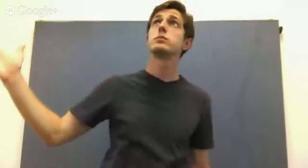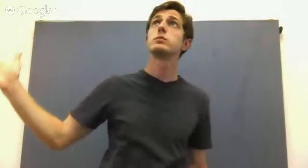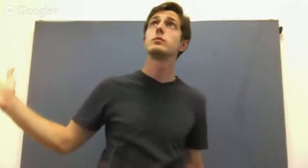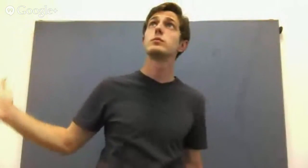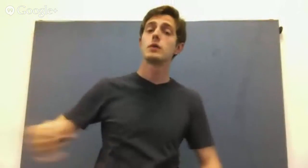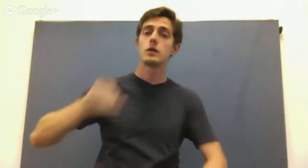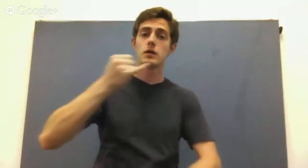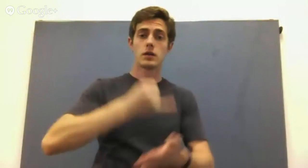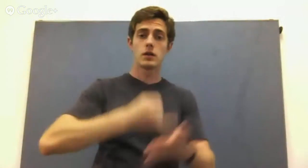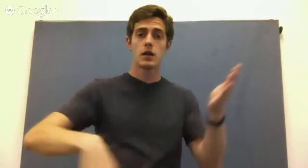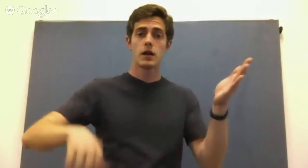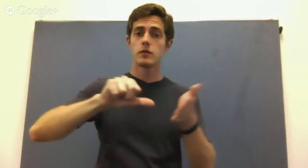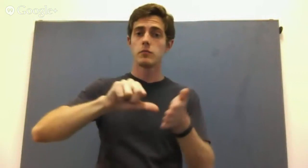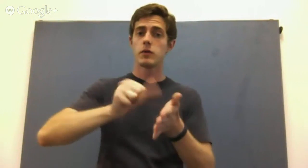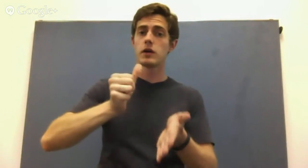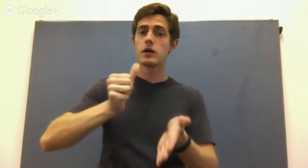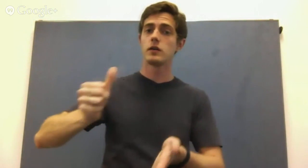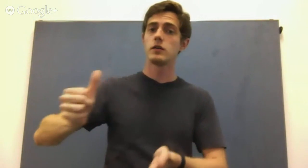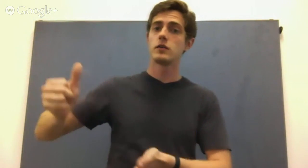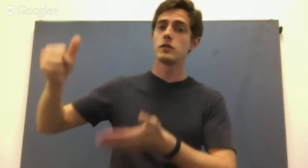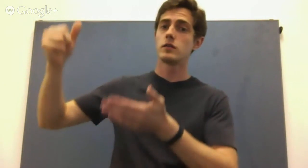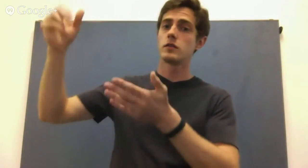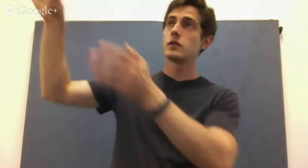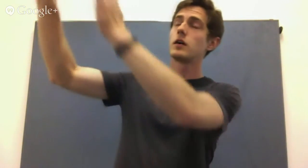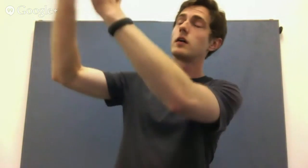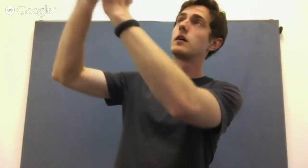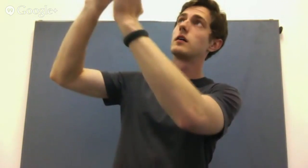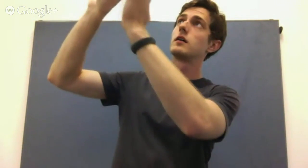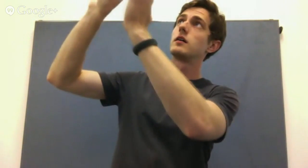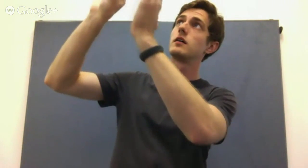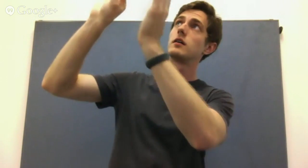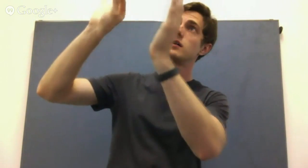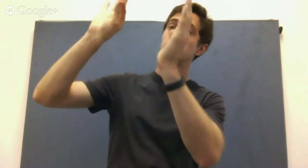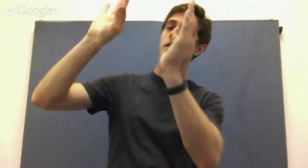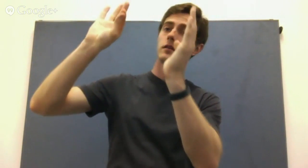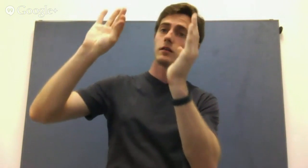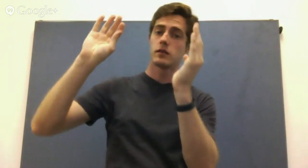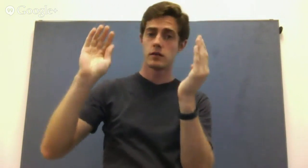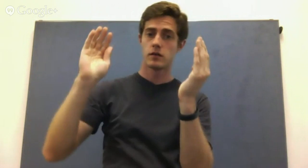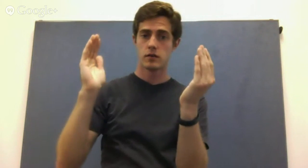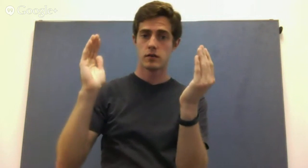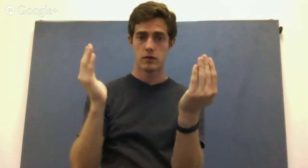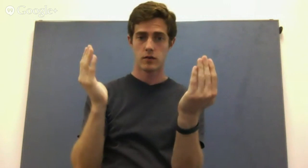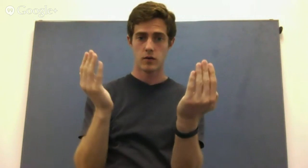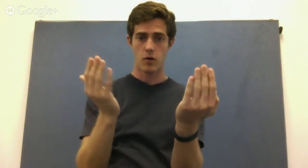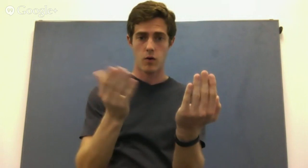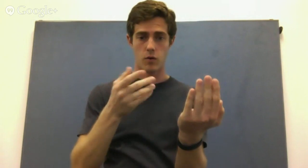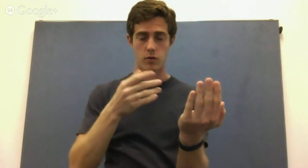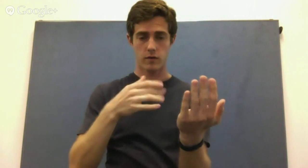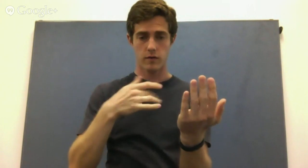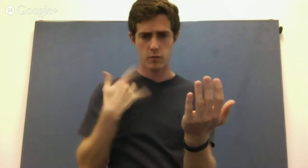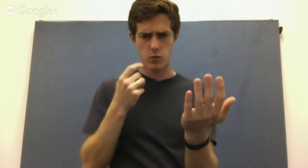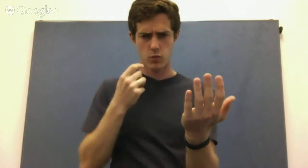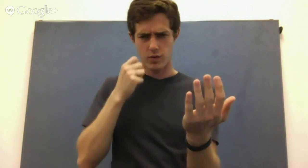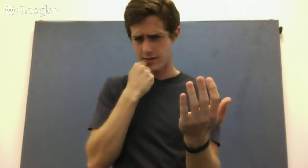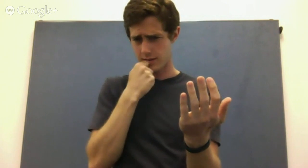I found the last page in the sky, cold and sweet like